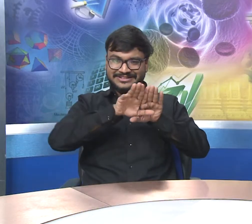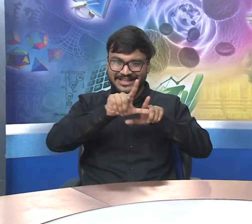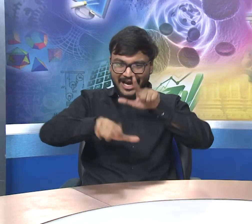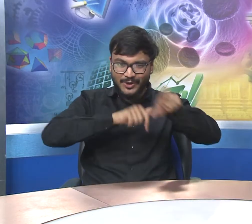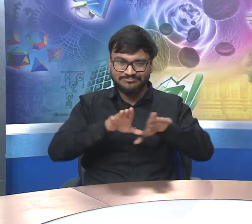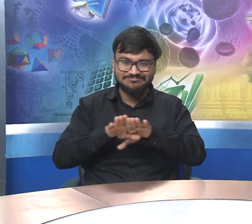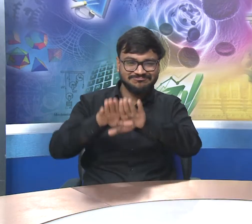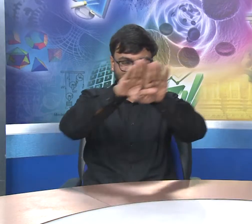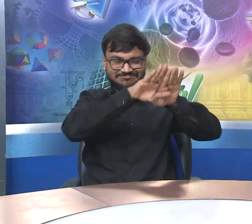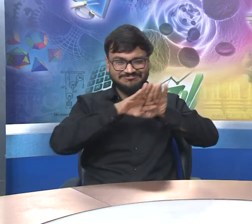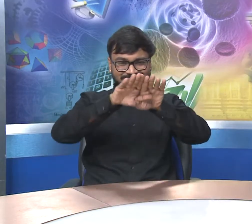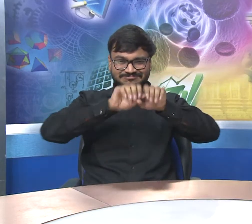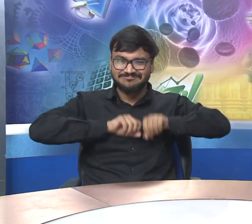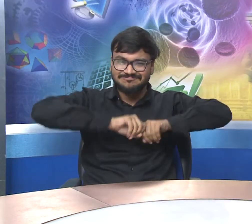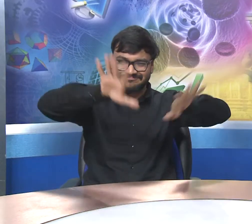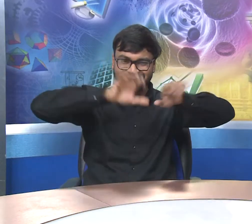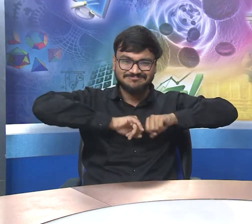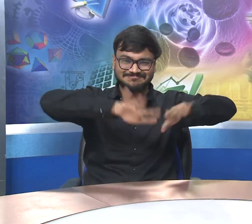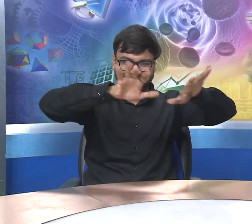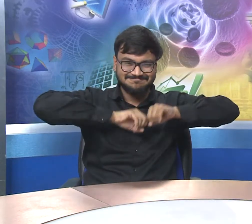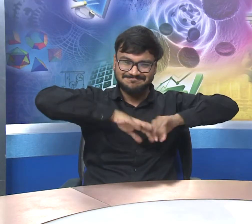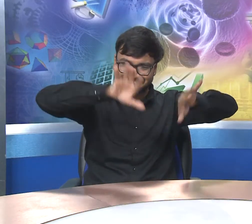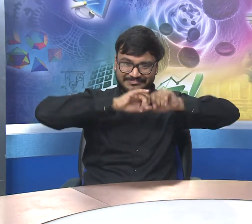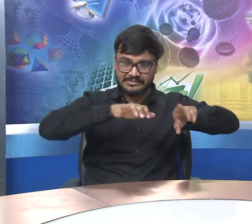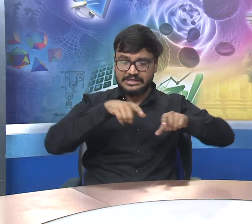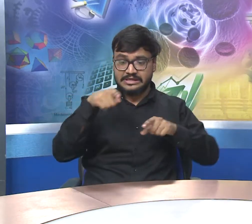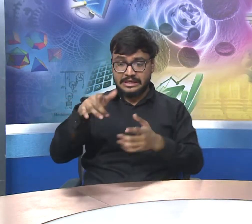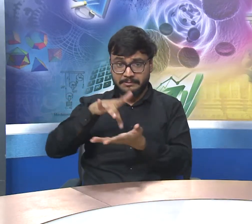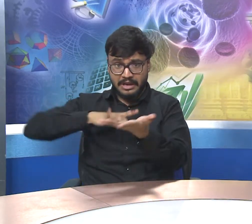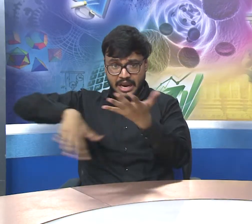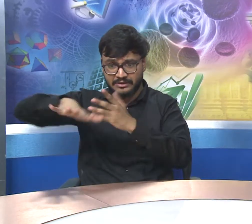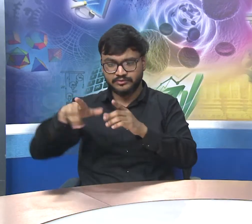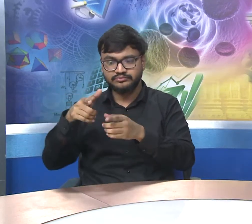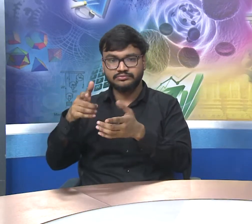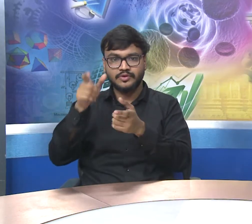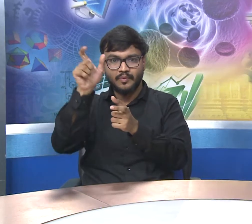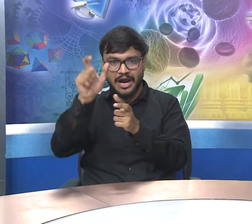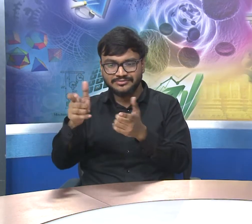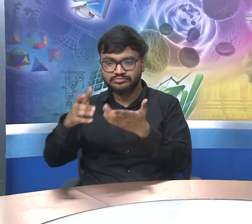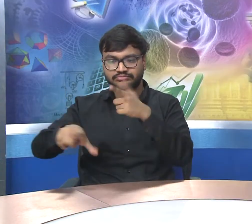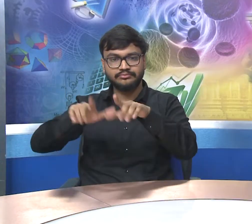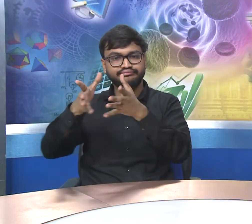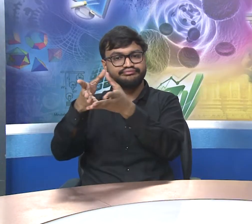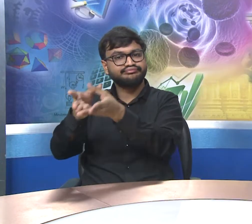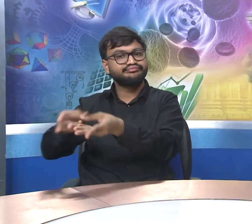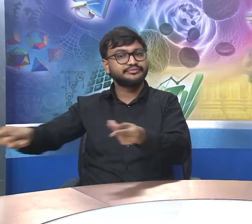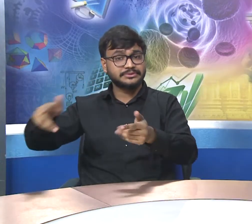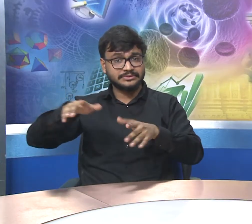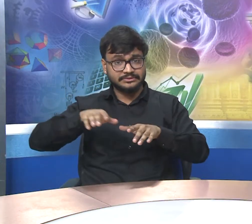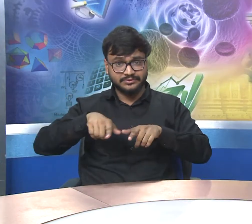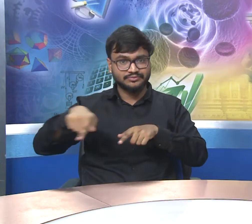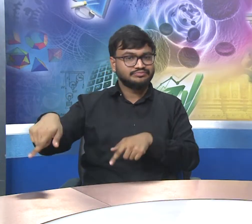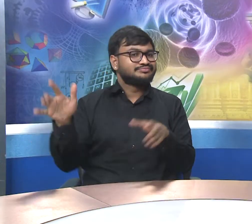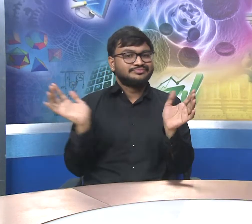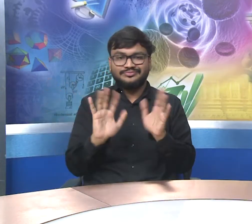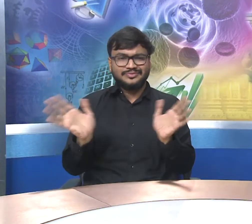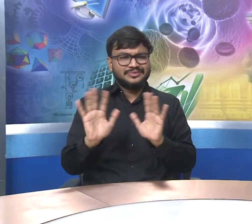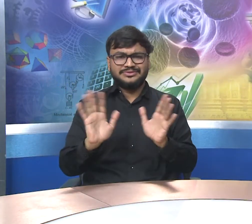And why is it no? Because even after successful evolution of a standard variety, dialects do